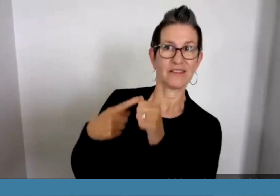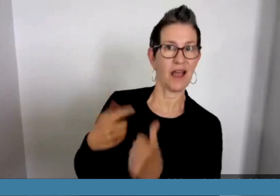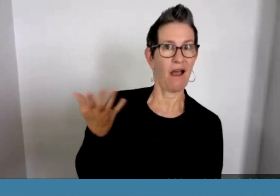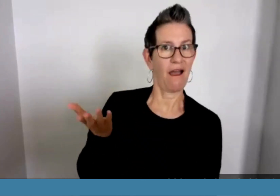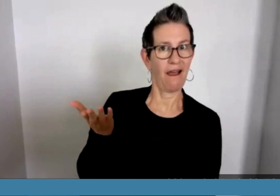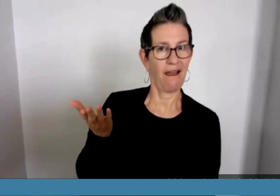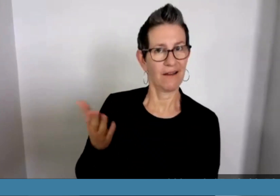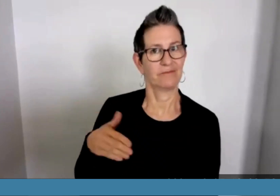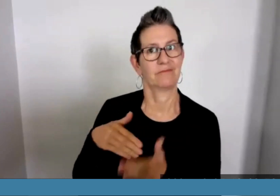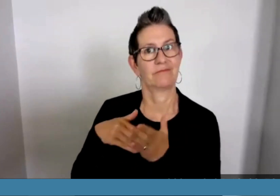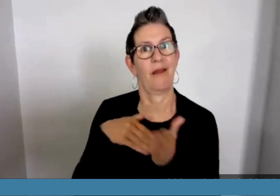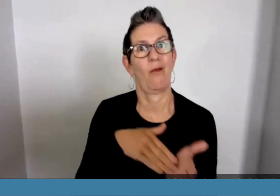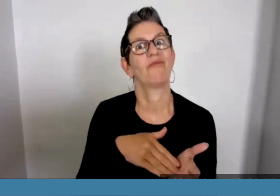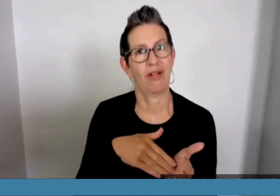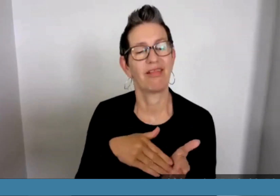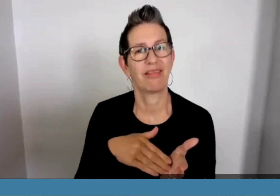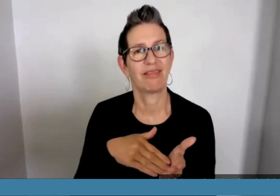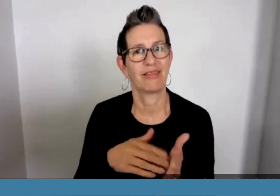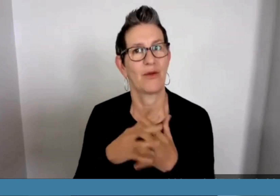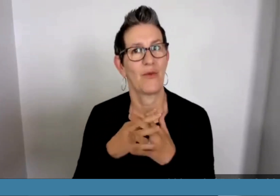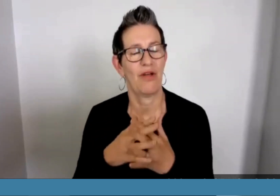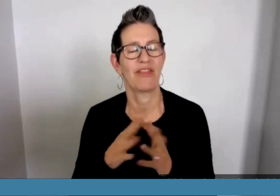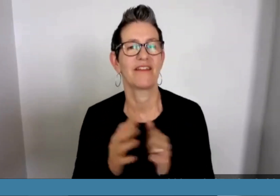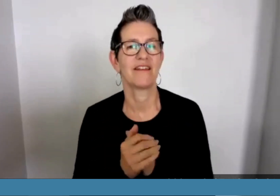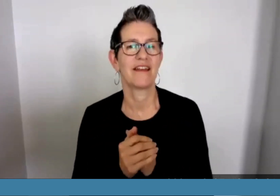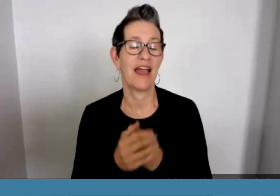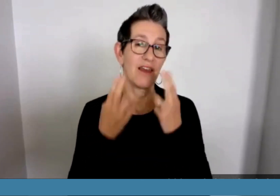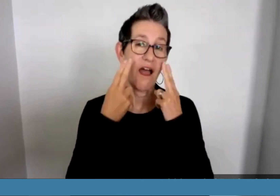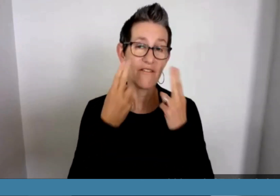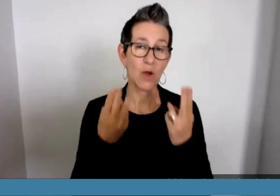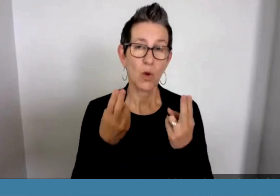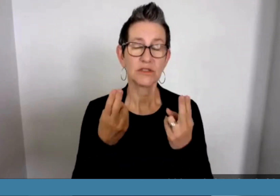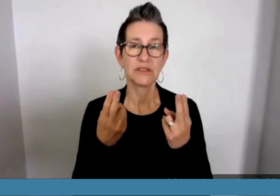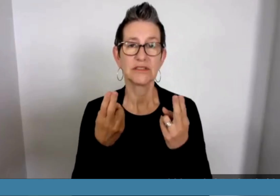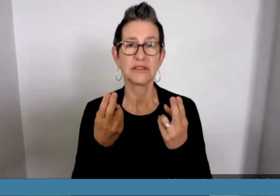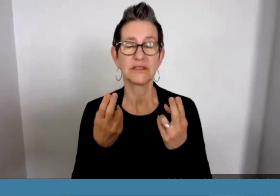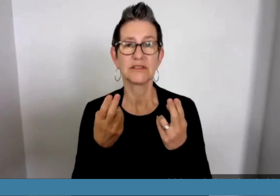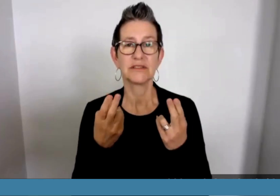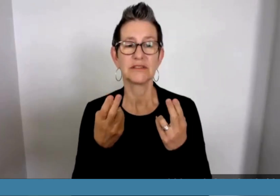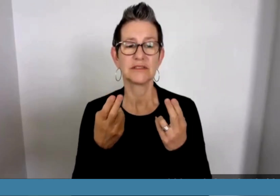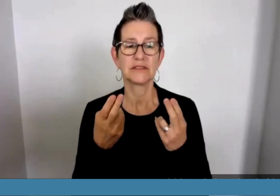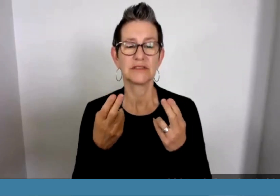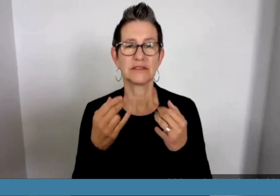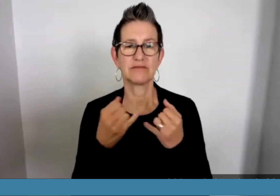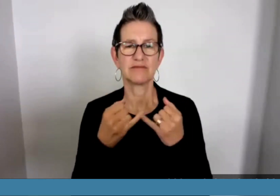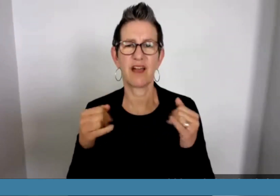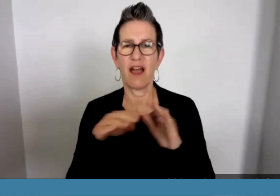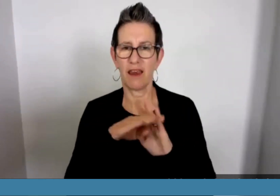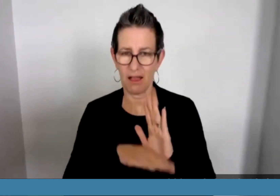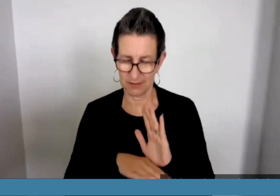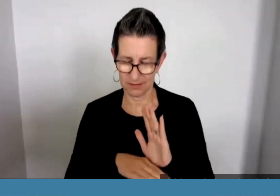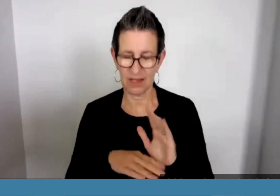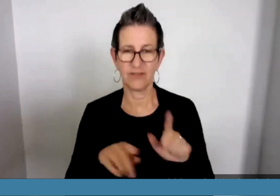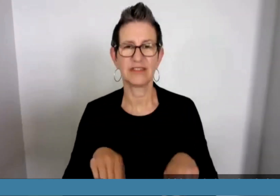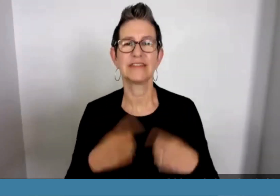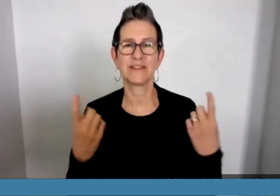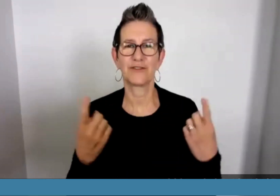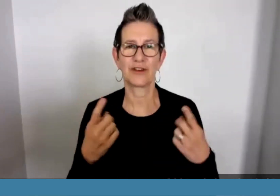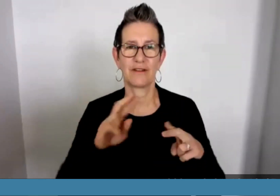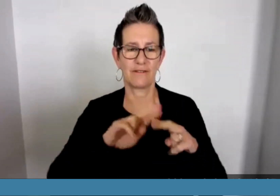helpful resources in there. And of course, the guidelines come in the different accessible formats as well. So please